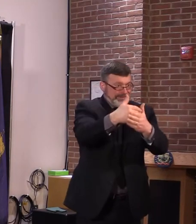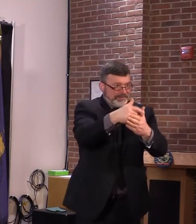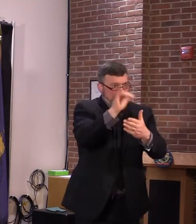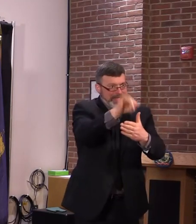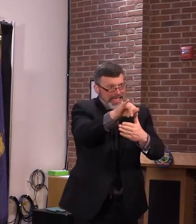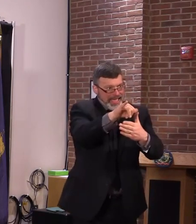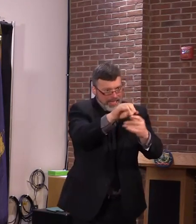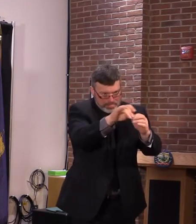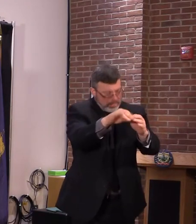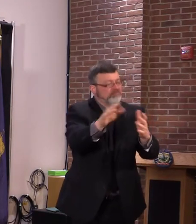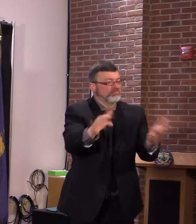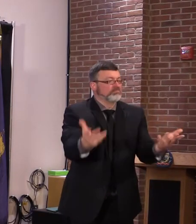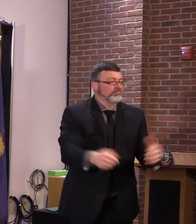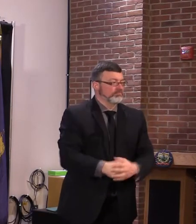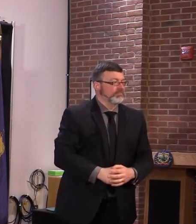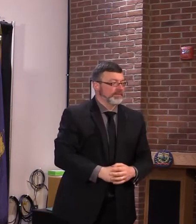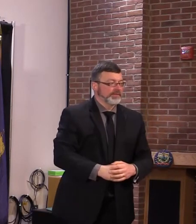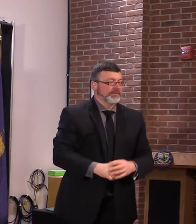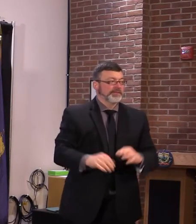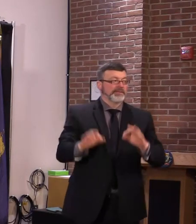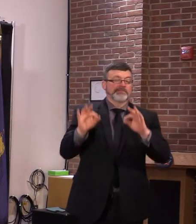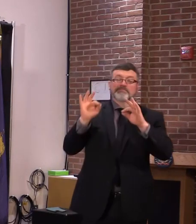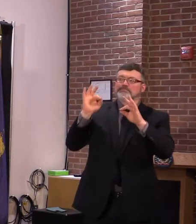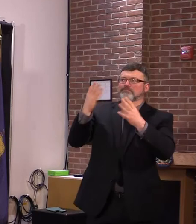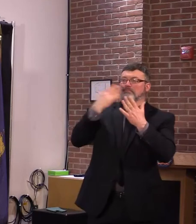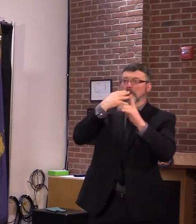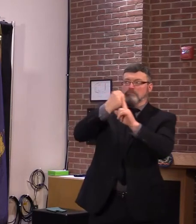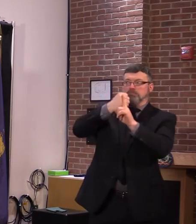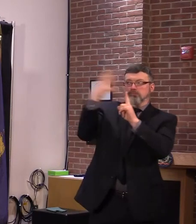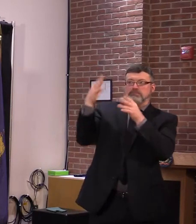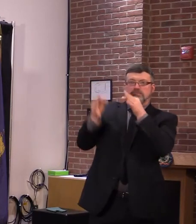Well, thank you for expounding this much. I appreciate it.